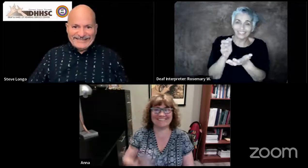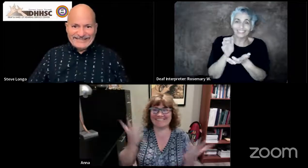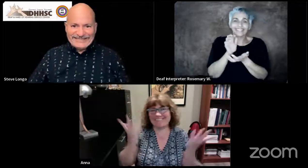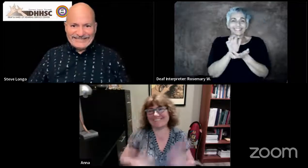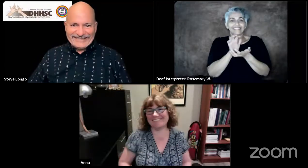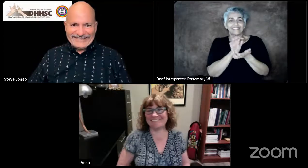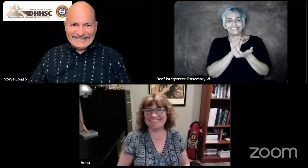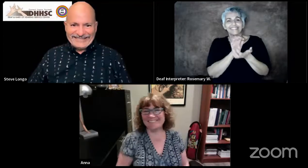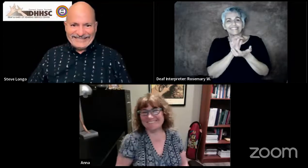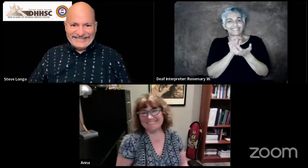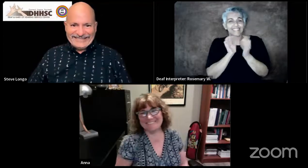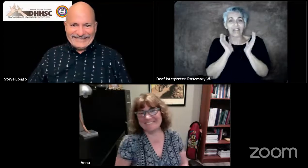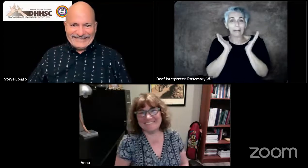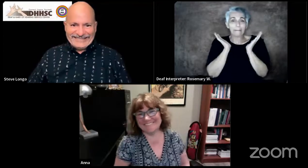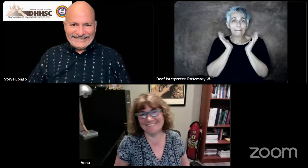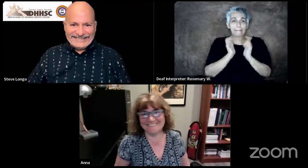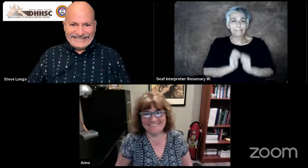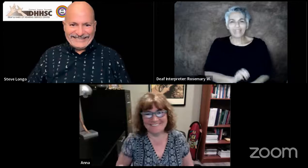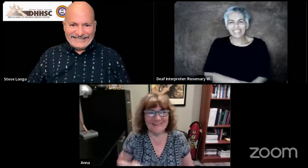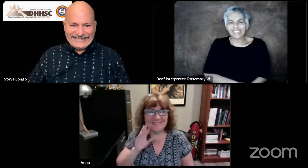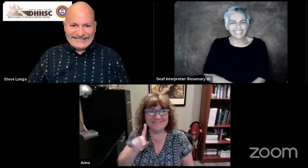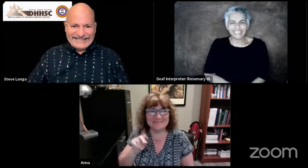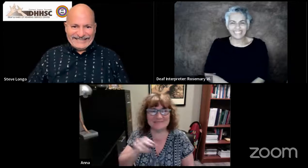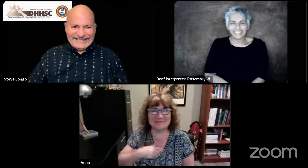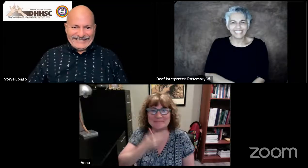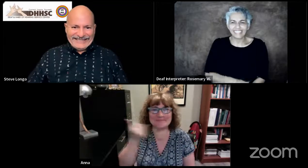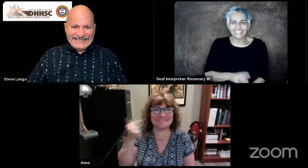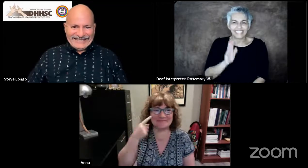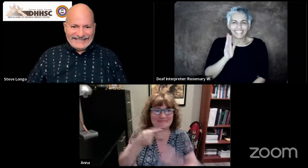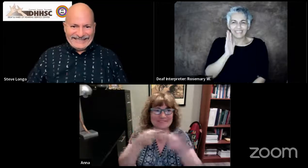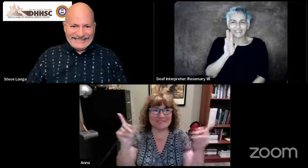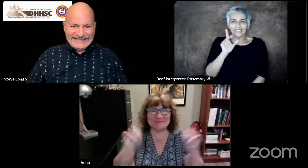like to share?